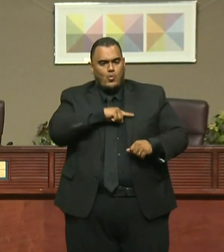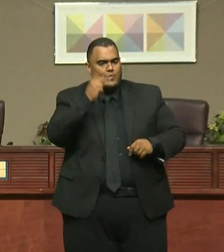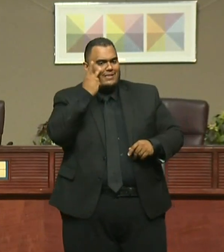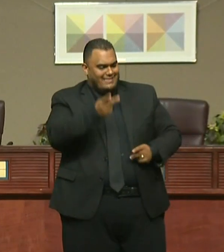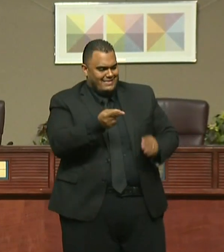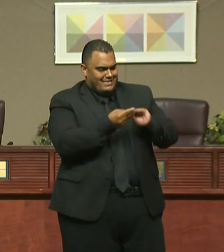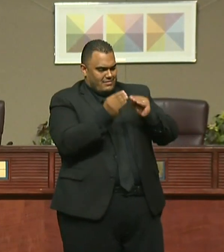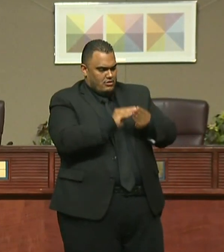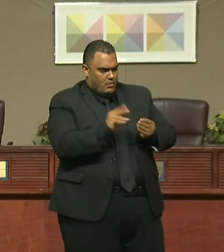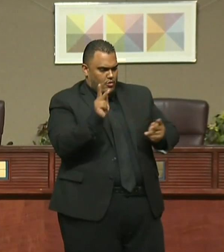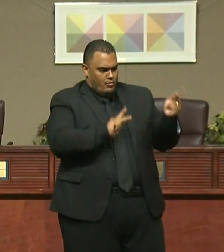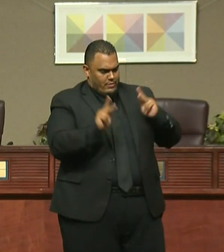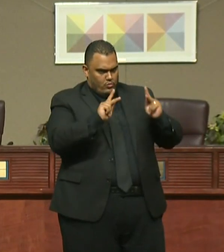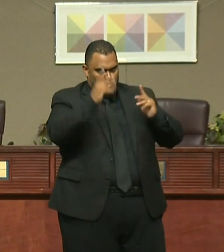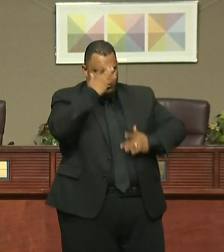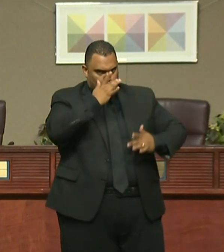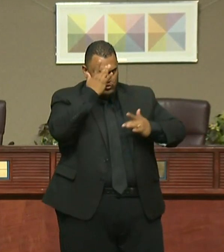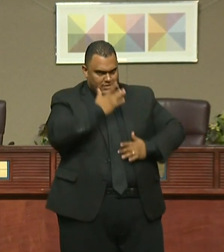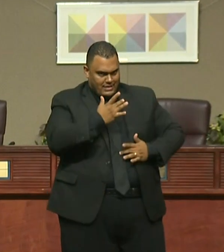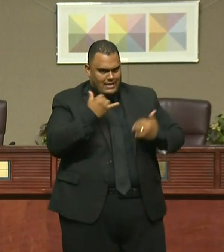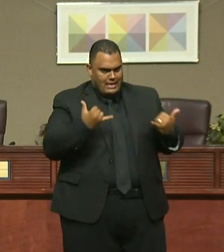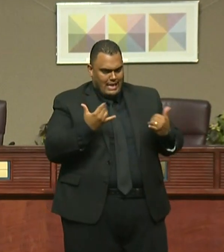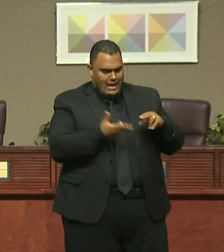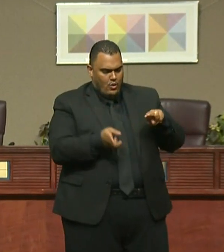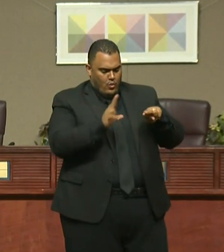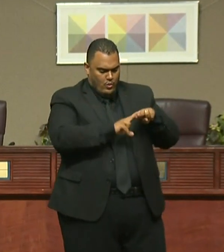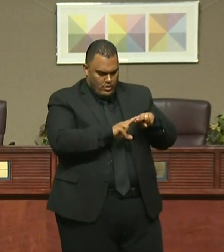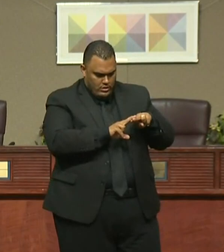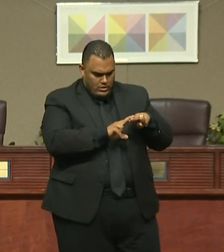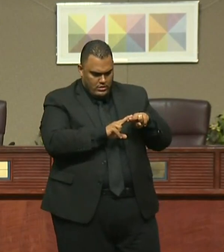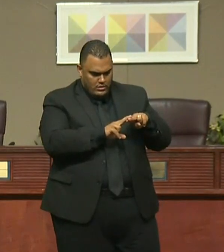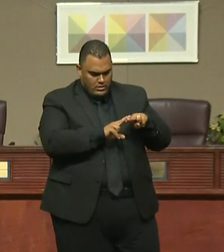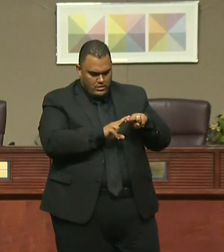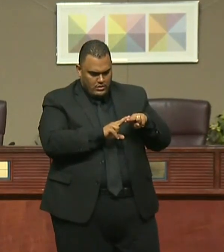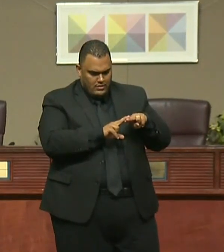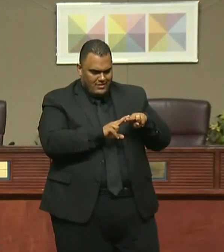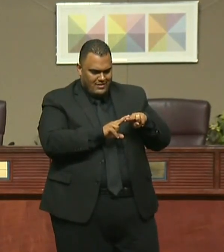just mentioned the hospitalization rate is stable.